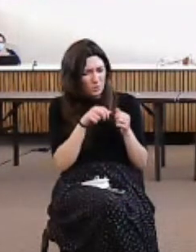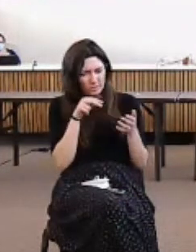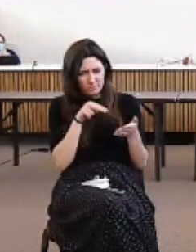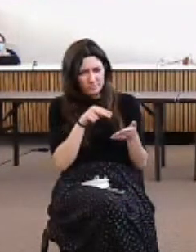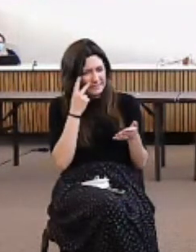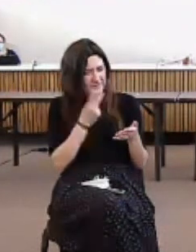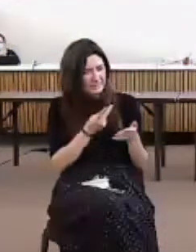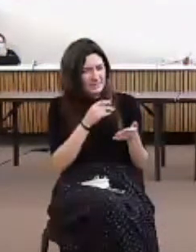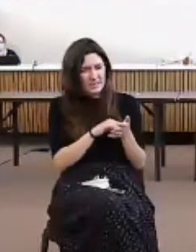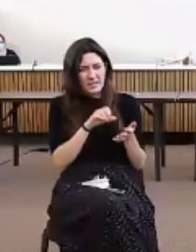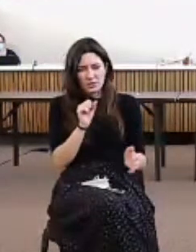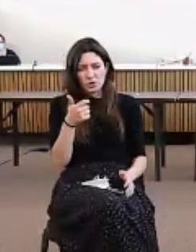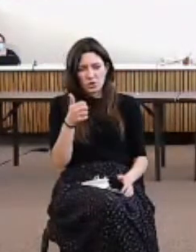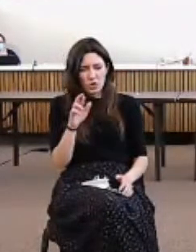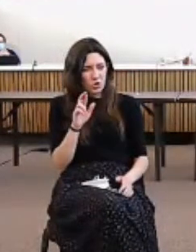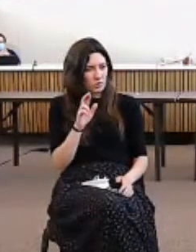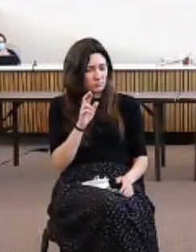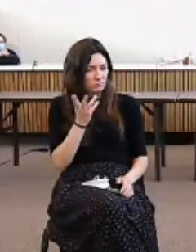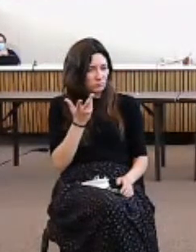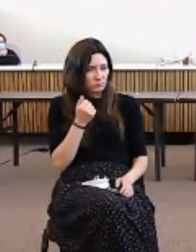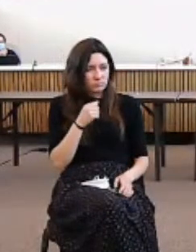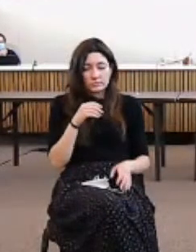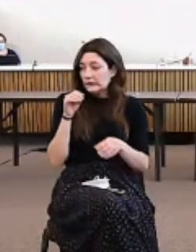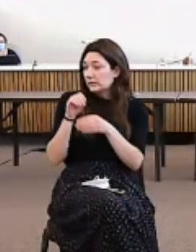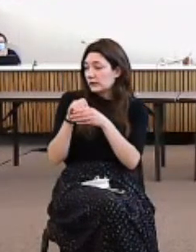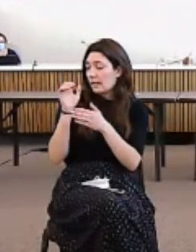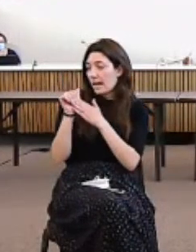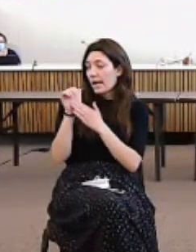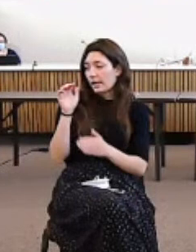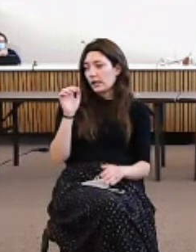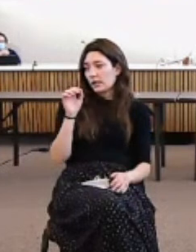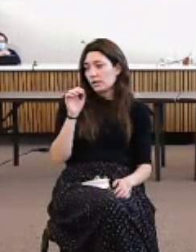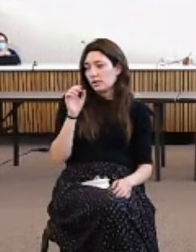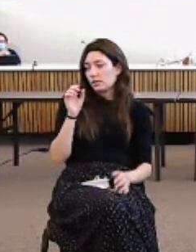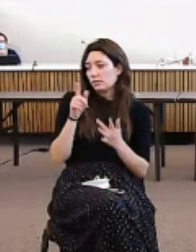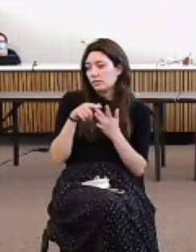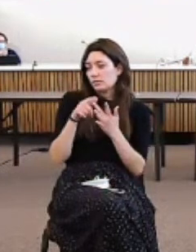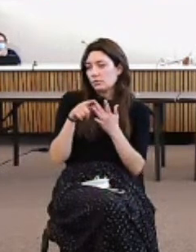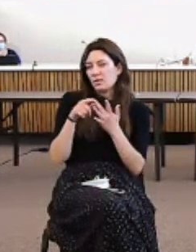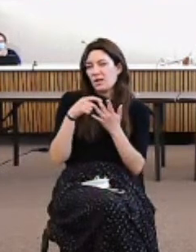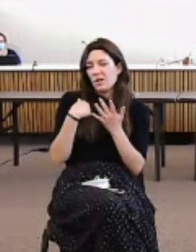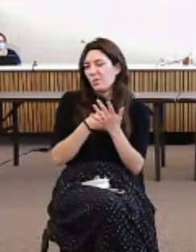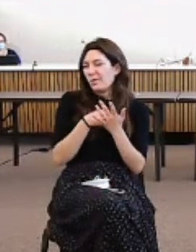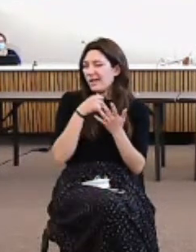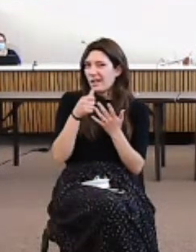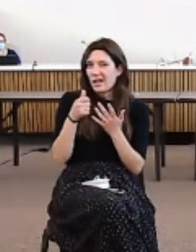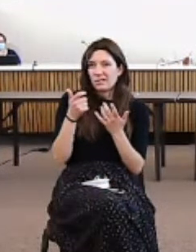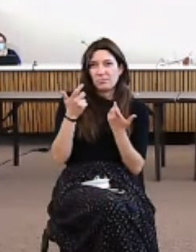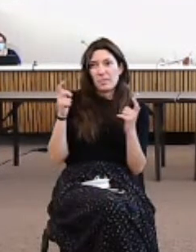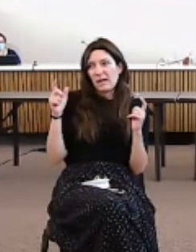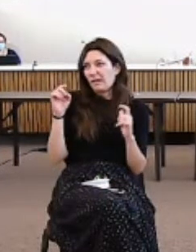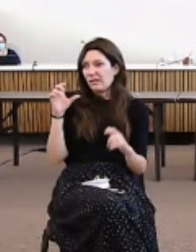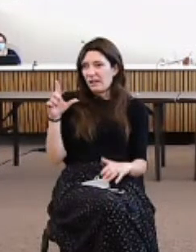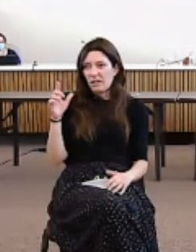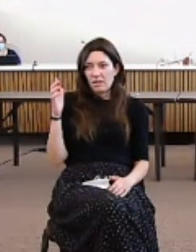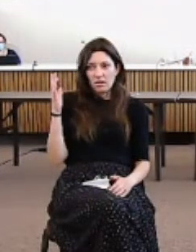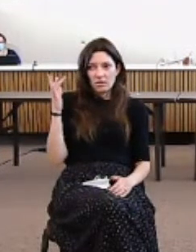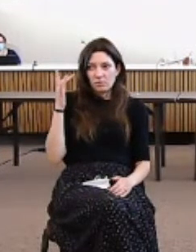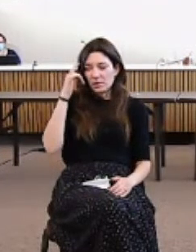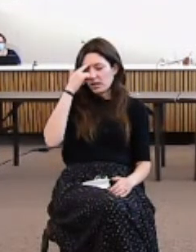seeker. It is in the packet. Like I said, we didn't make a big deal of this one because